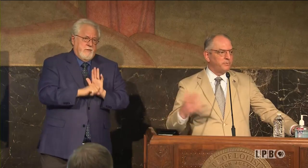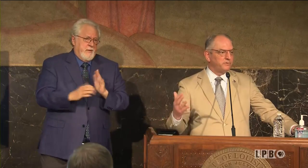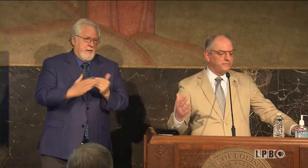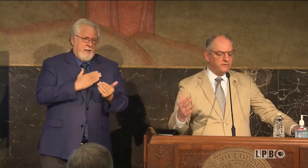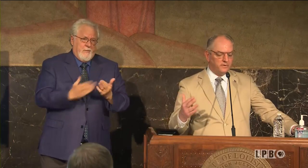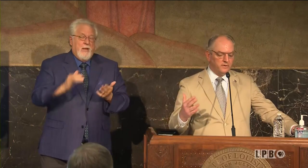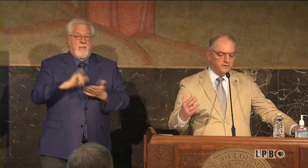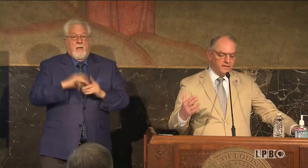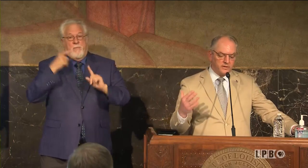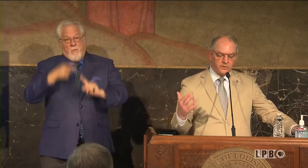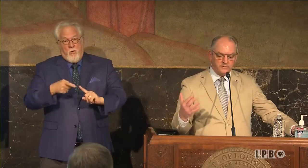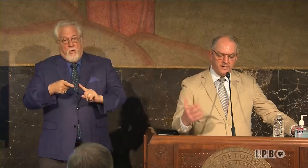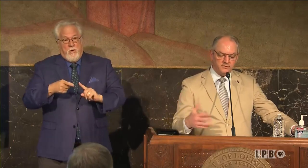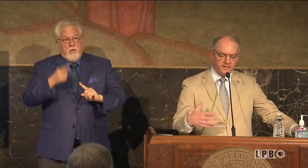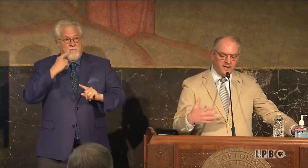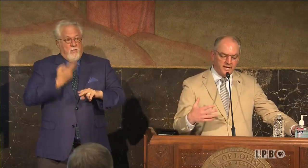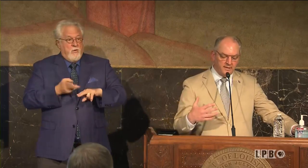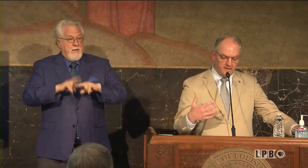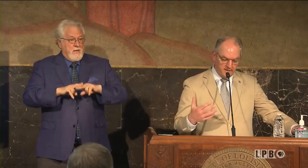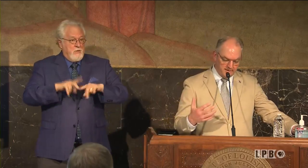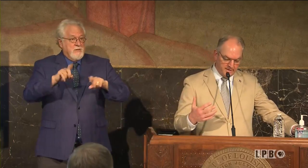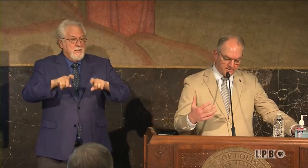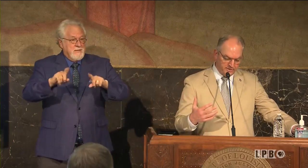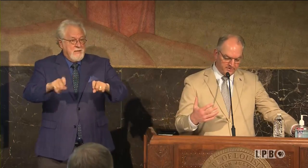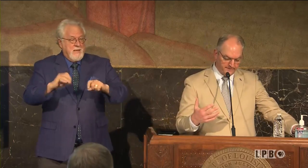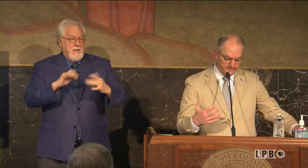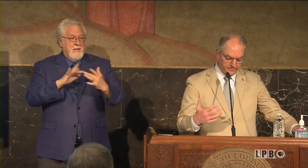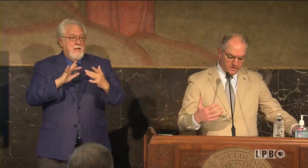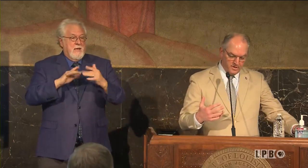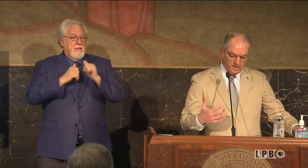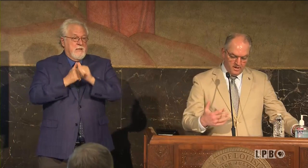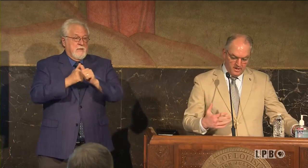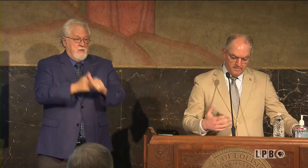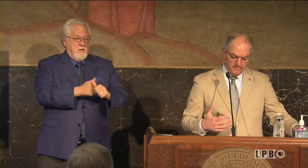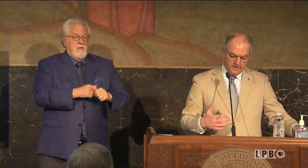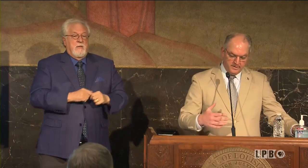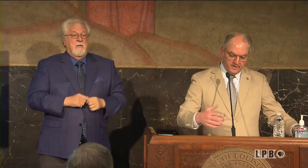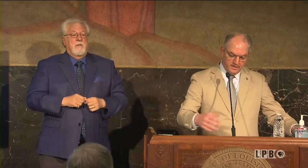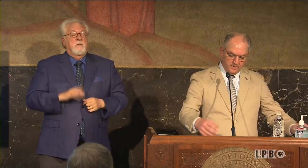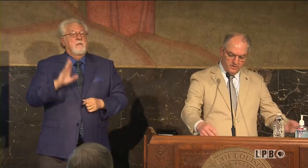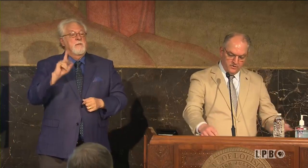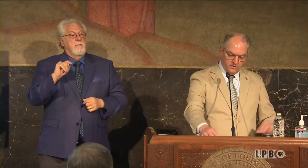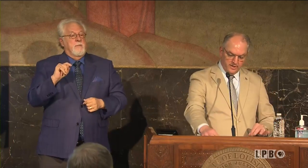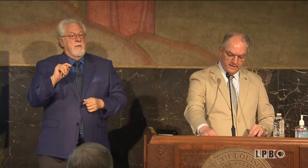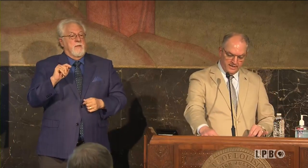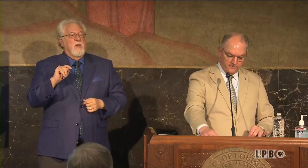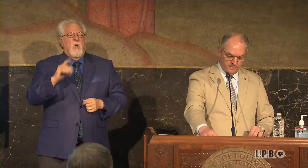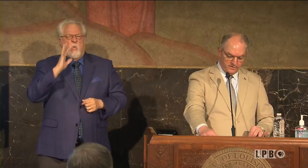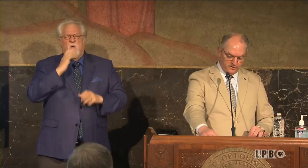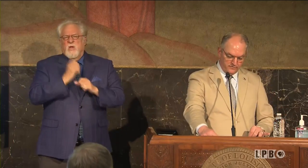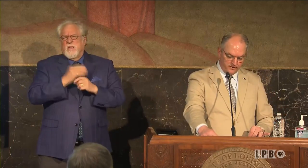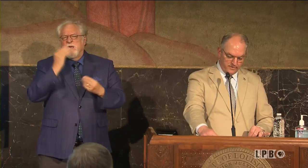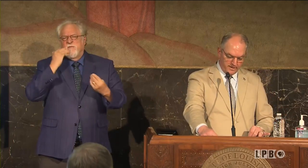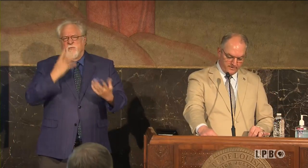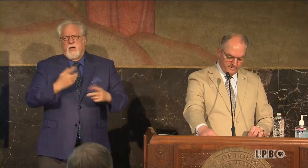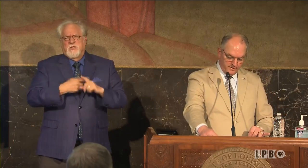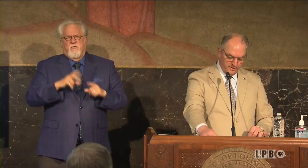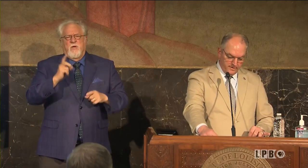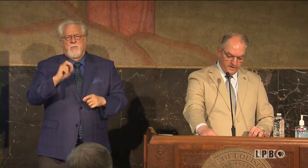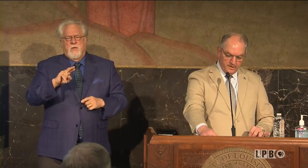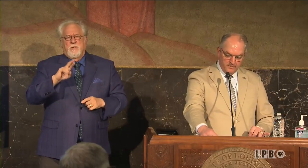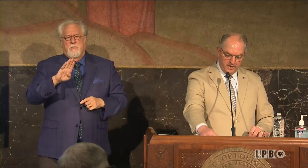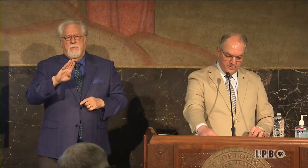whole purpose of the increased testing and the contact tracing. But you'll get that information from